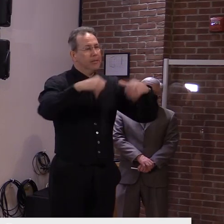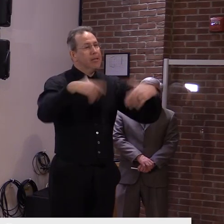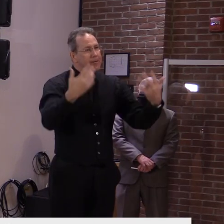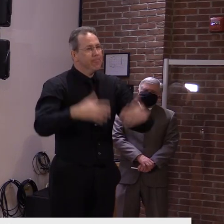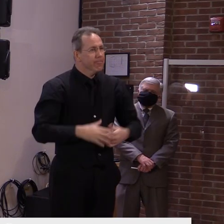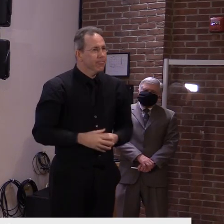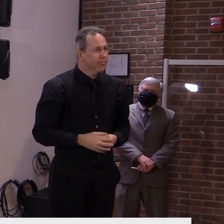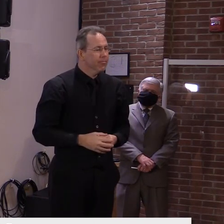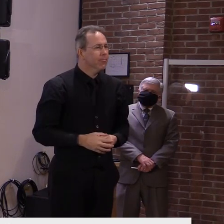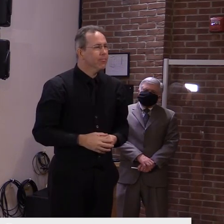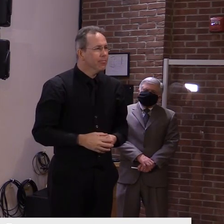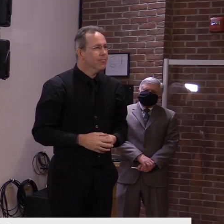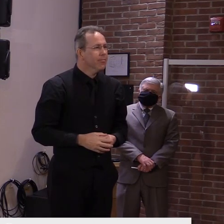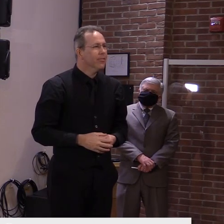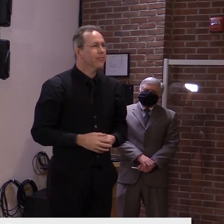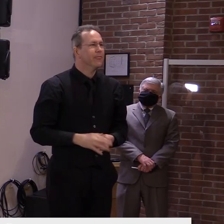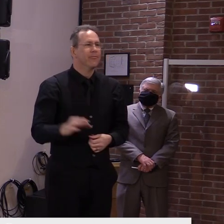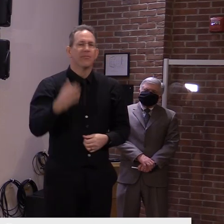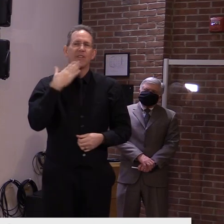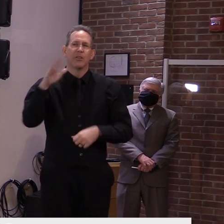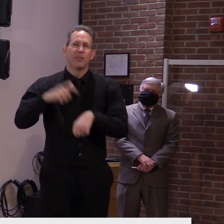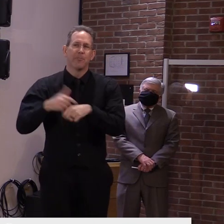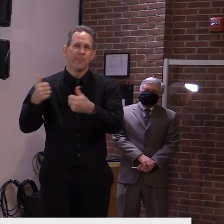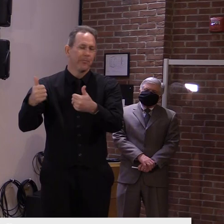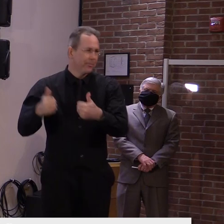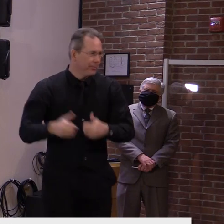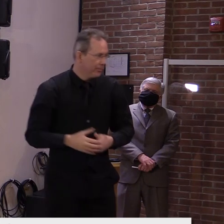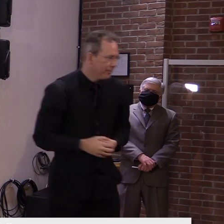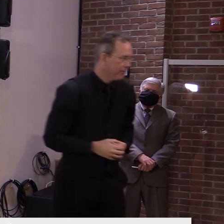Thank you, Governor. Thank you for your time. Have a great weekend. You too.